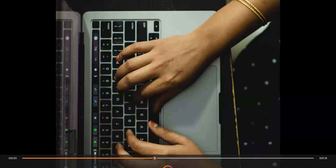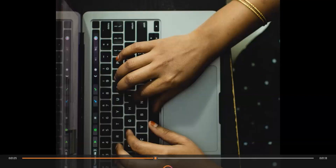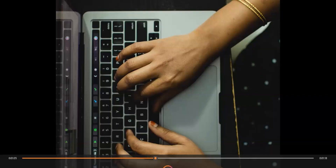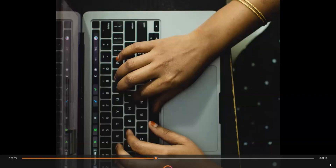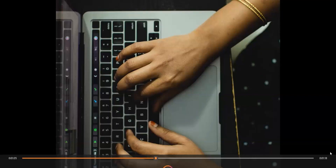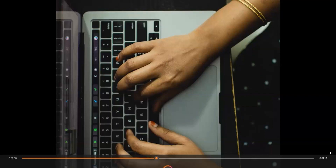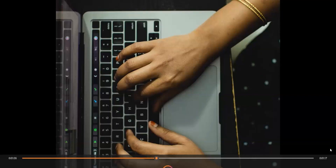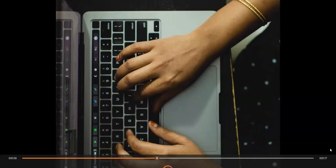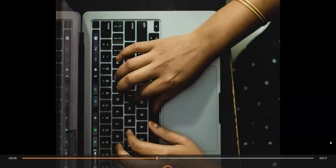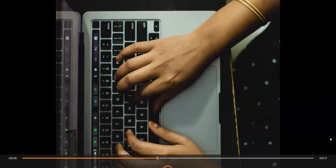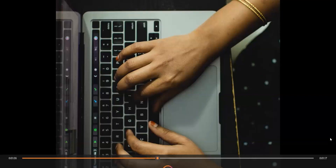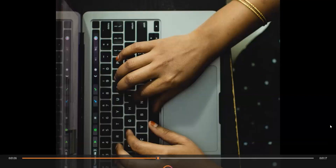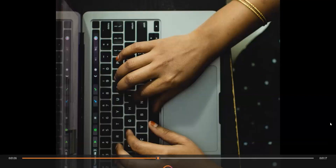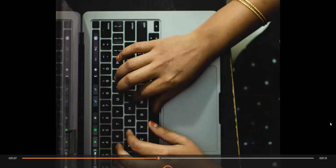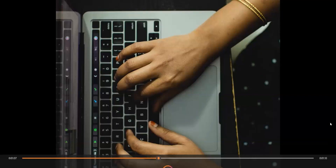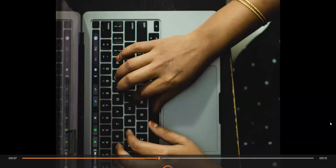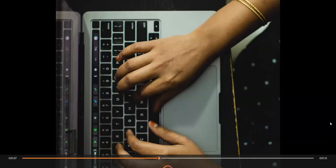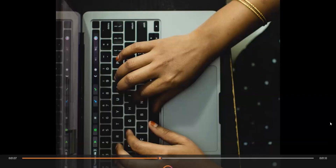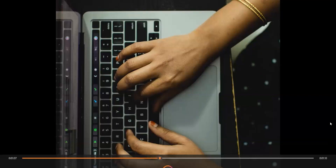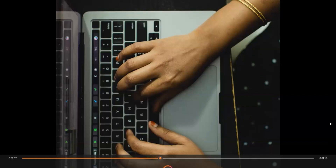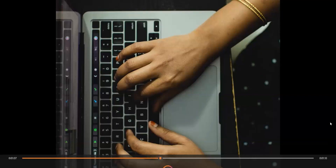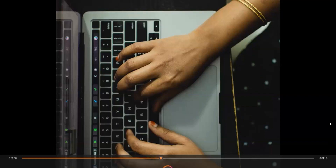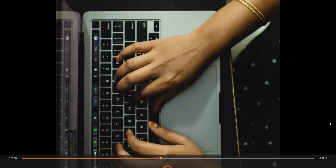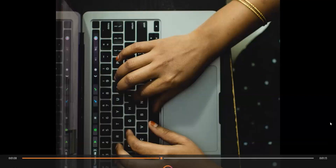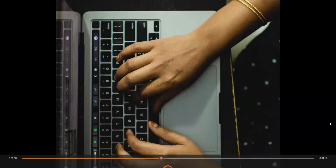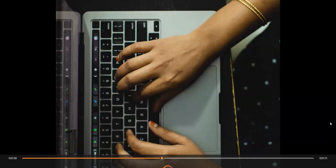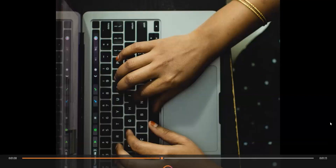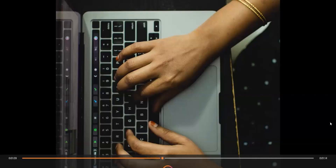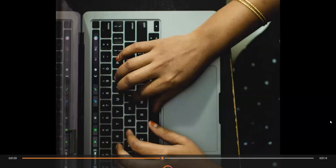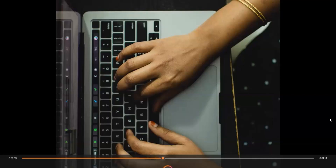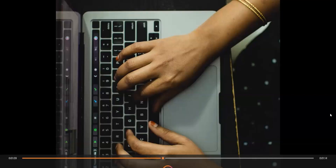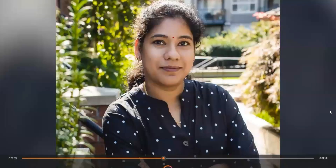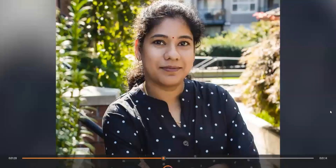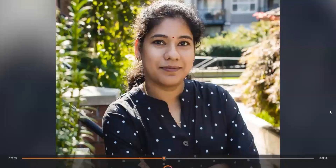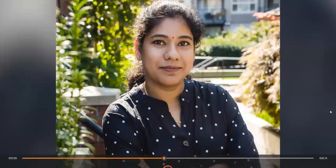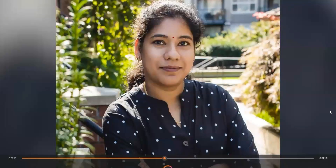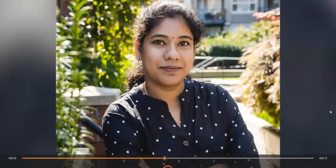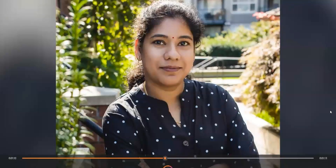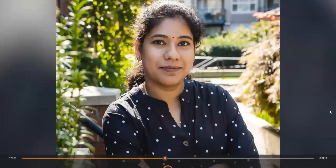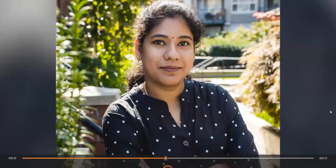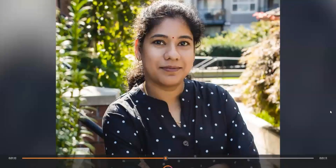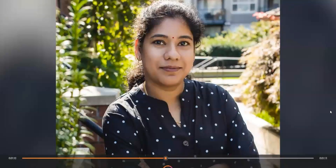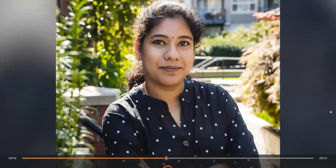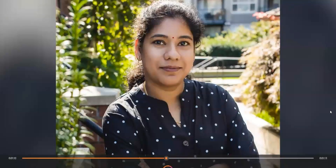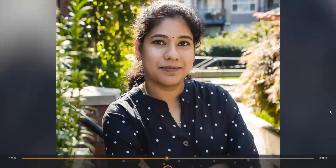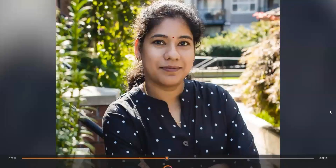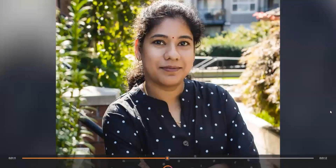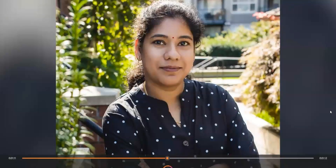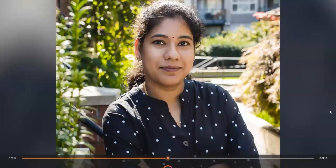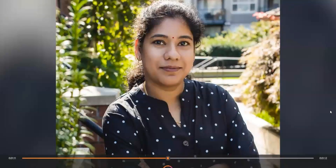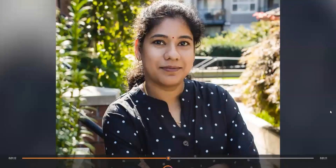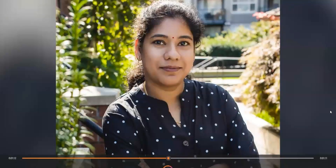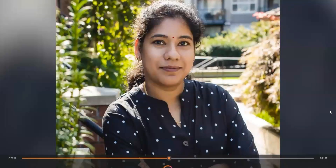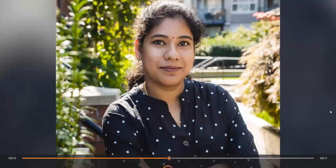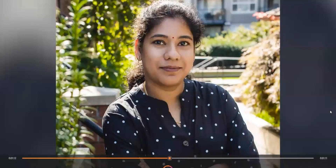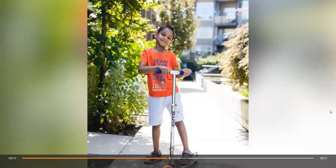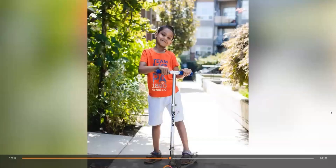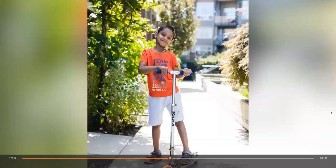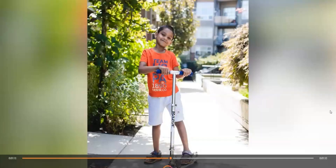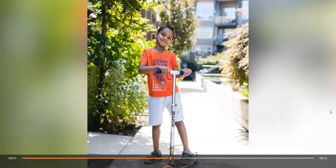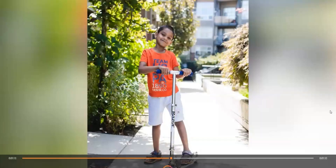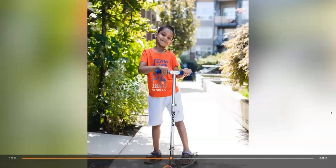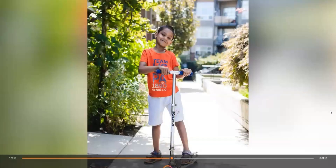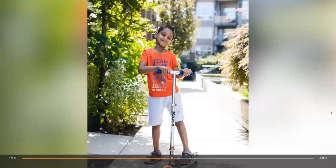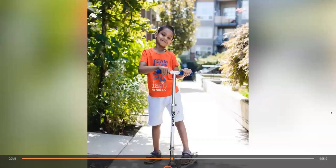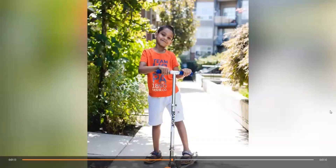demo. This aligned exactly with what I was looking for, and they also provided childcare support